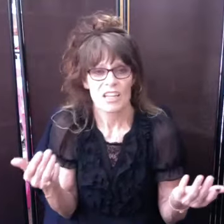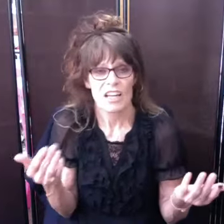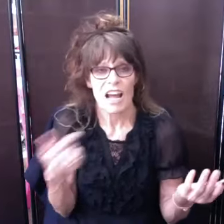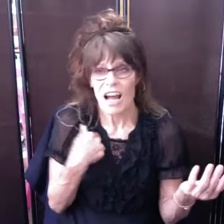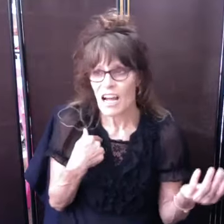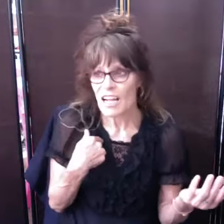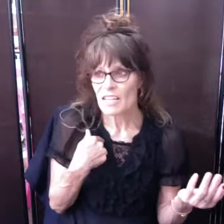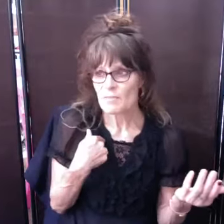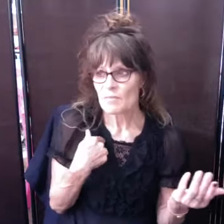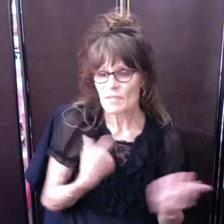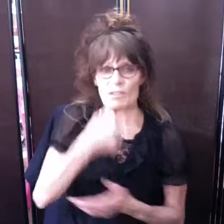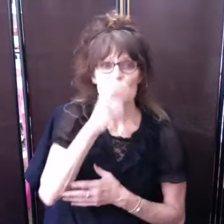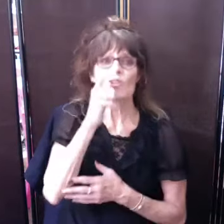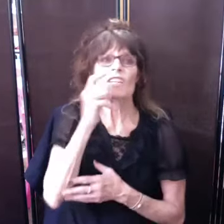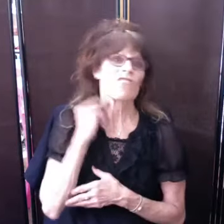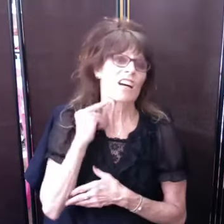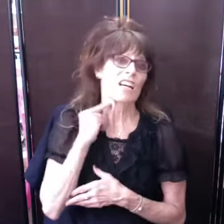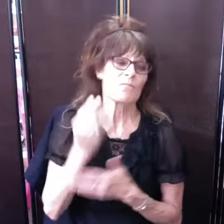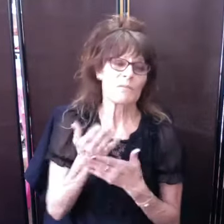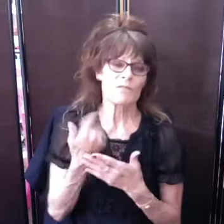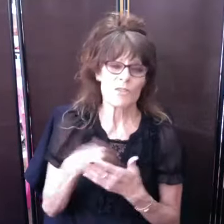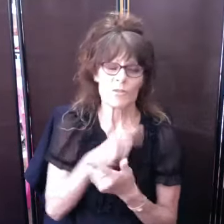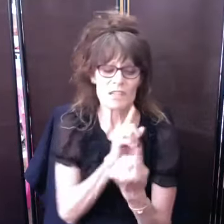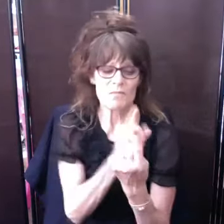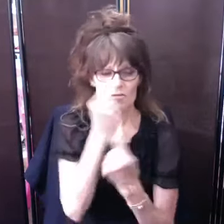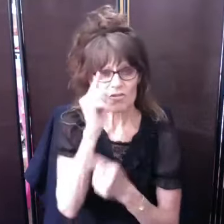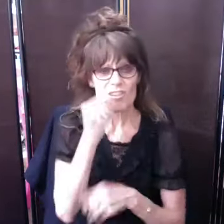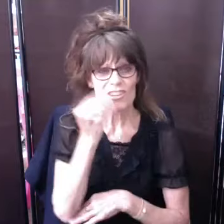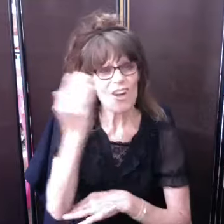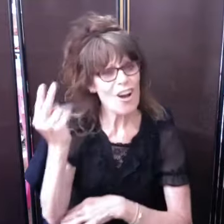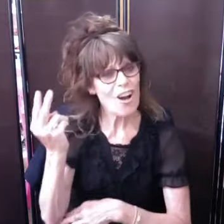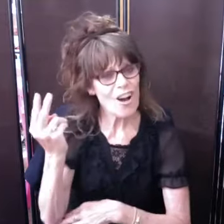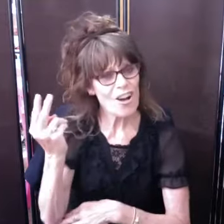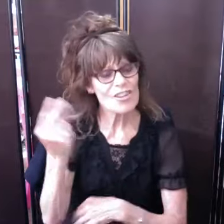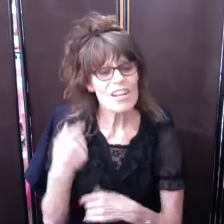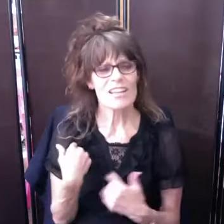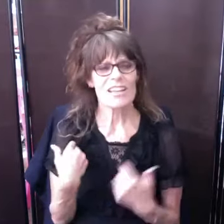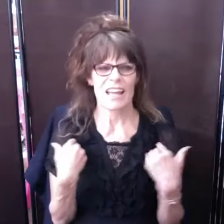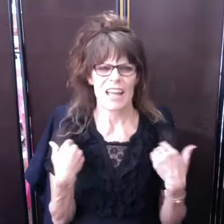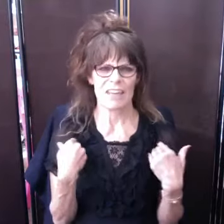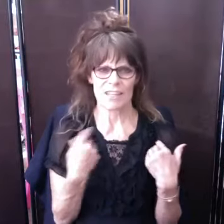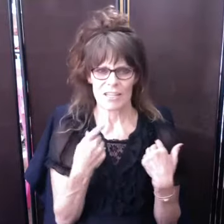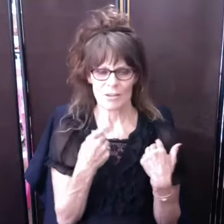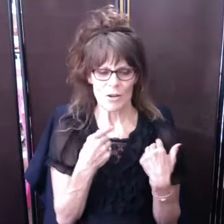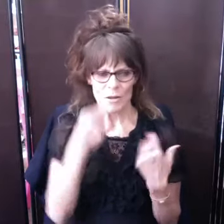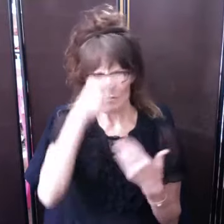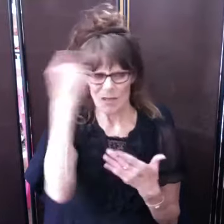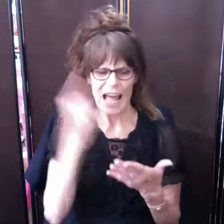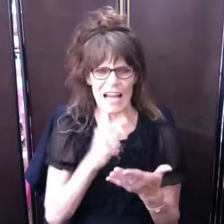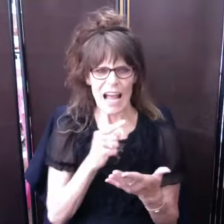fifth of vodka before I meet you for lunch. And then I have these blips. They're blackouts in Alcoholics Anonymous, but back then I just